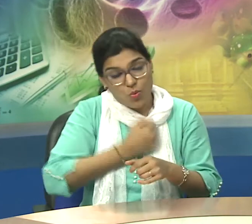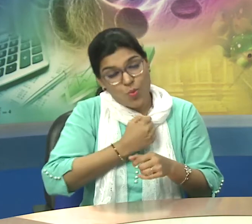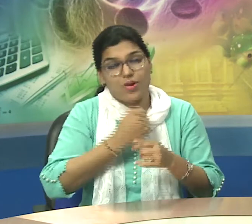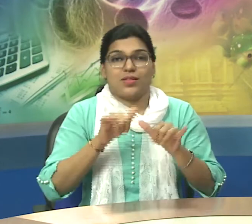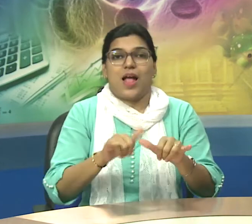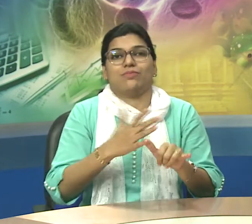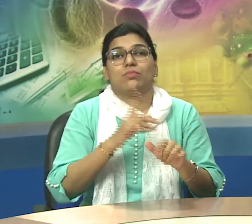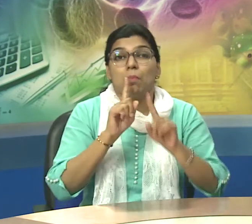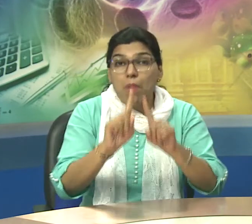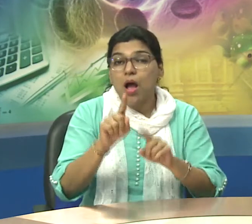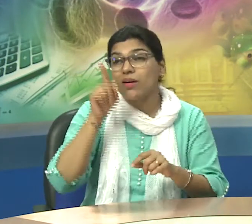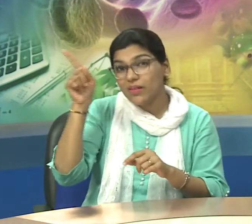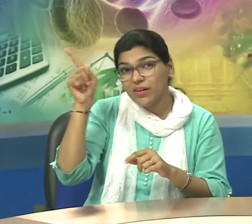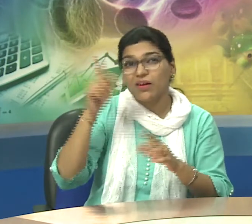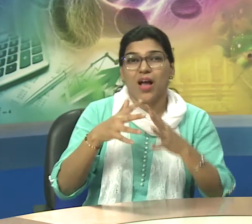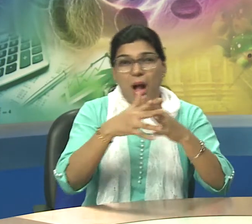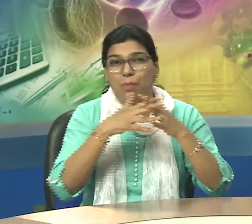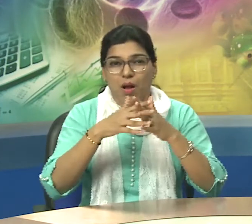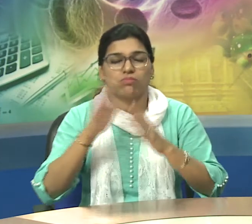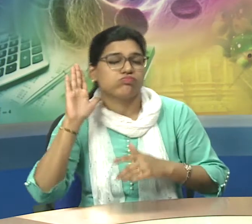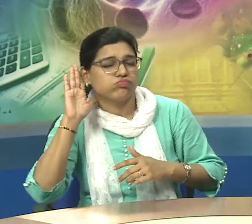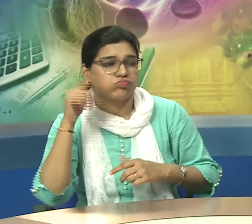city and motherland